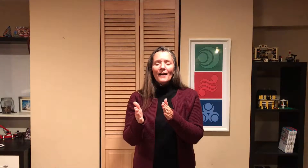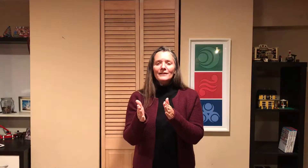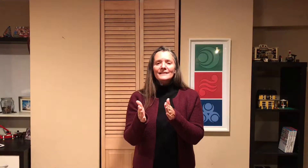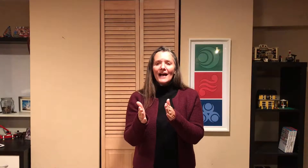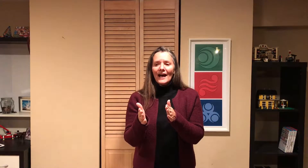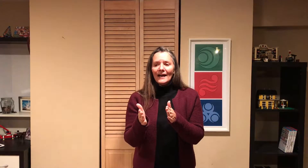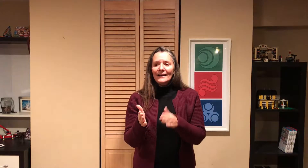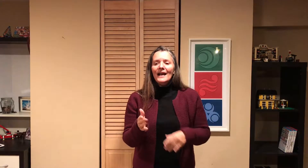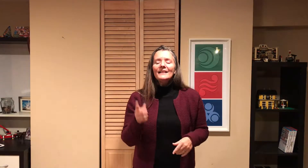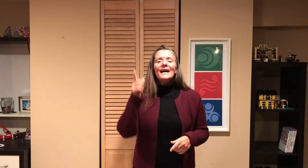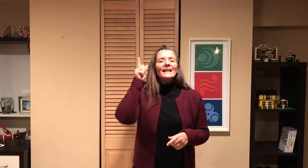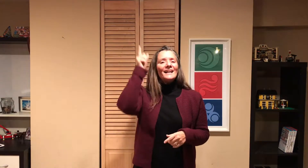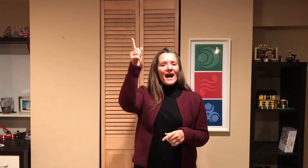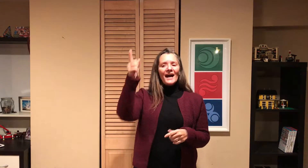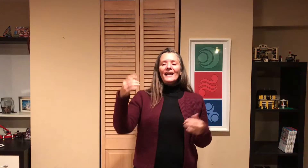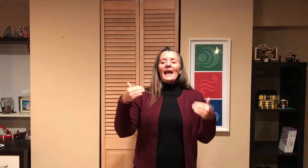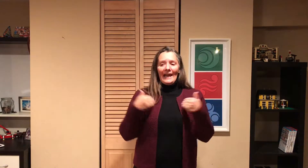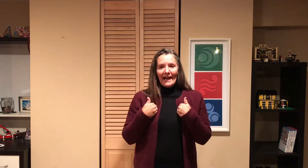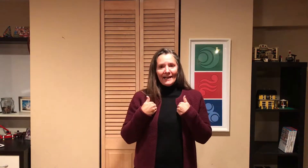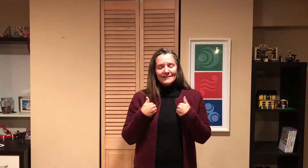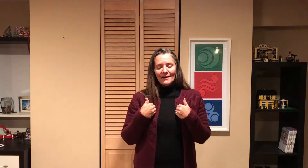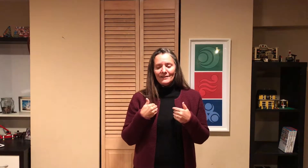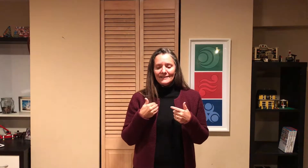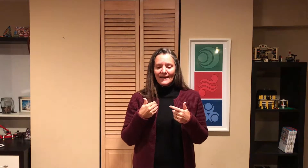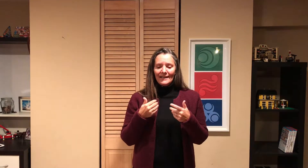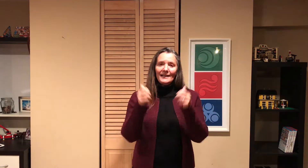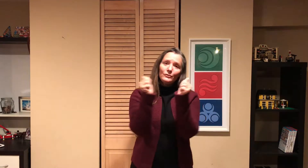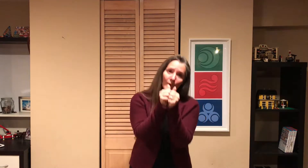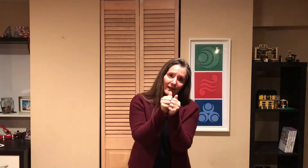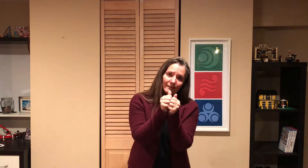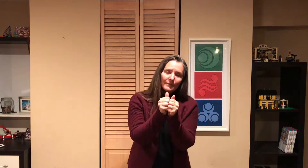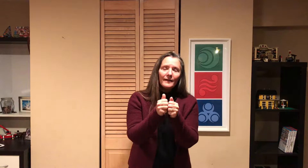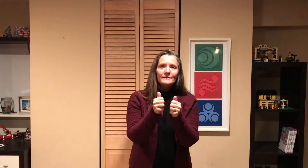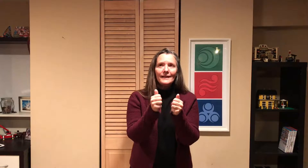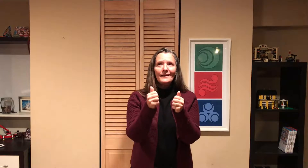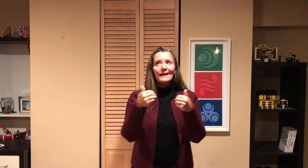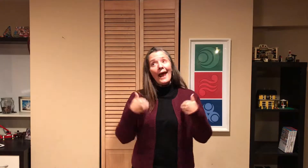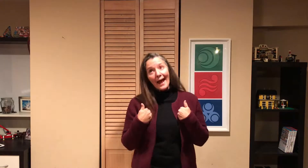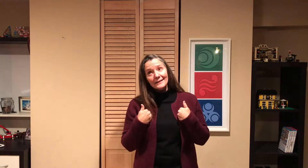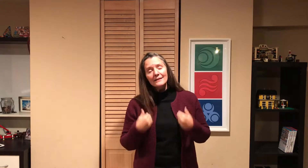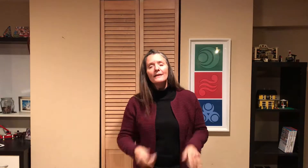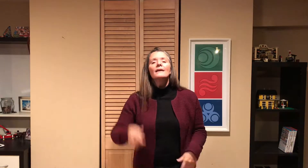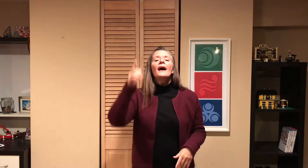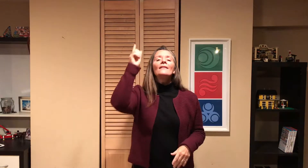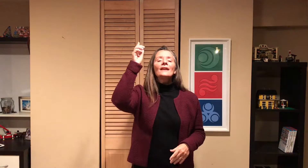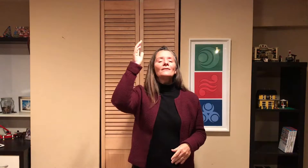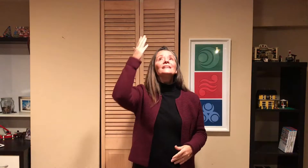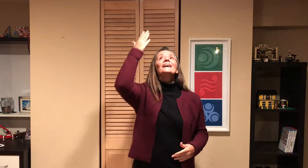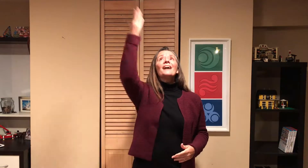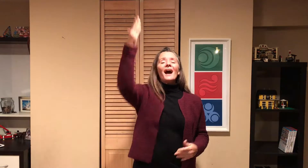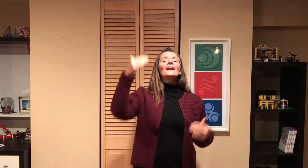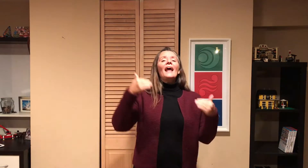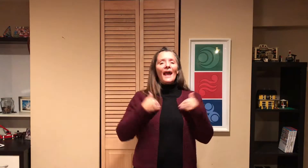would sign that God has, I wouldn't say He's with, but I'd say He has. And then I would say God